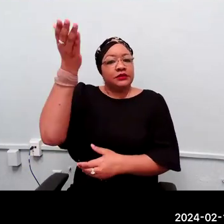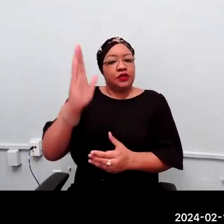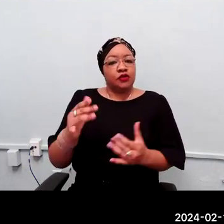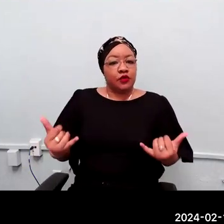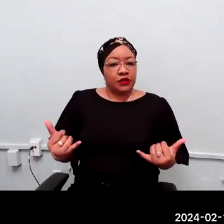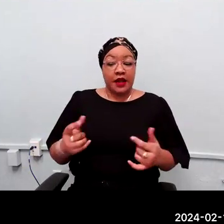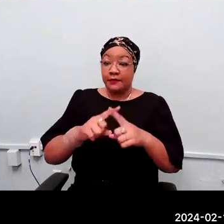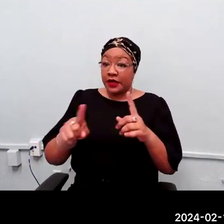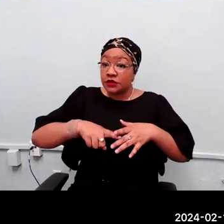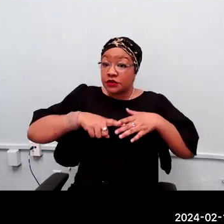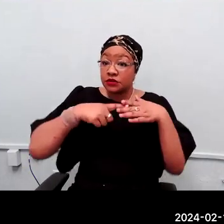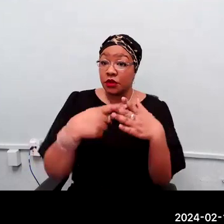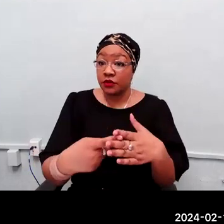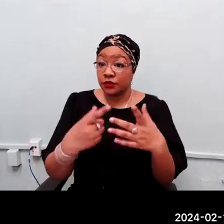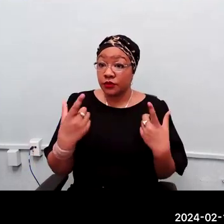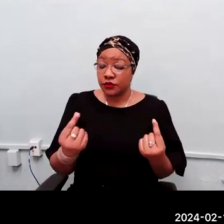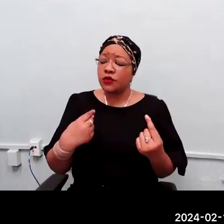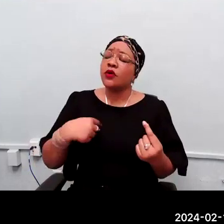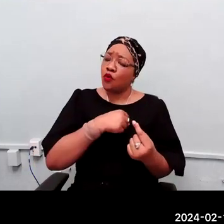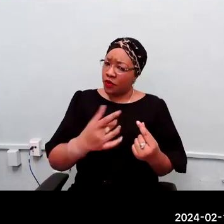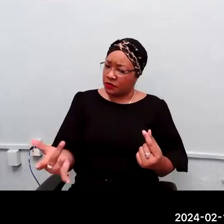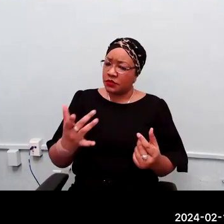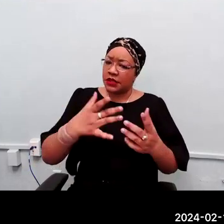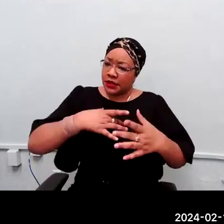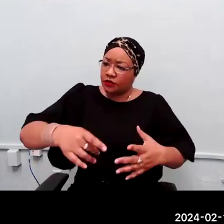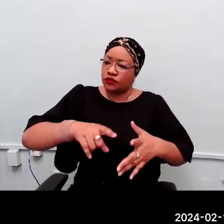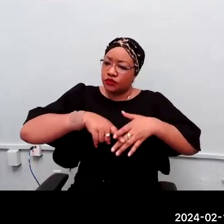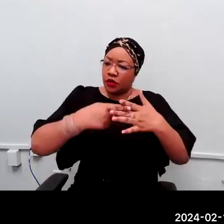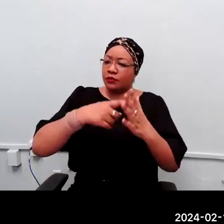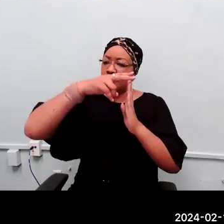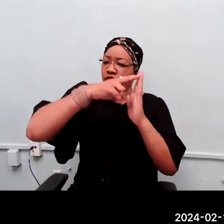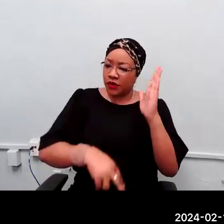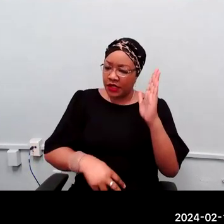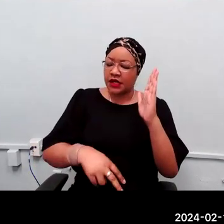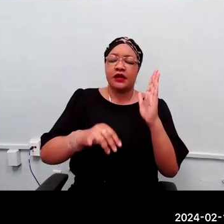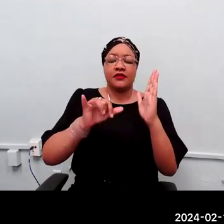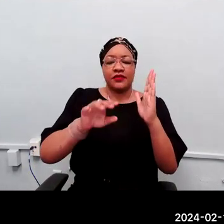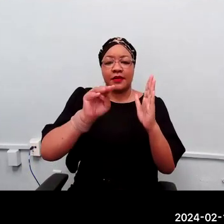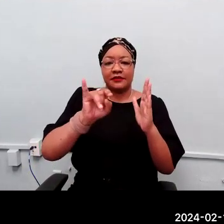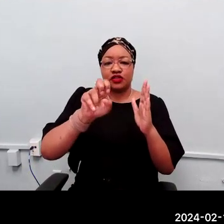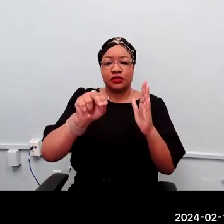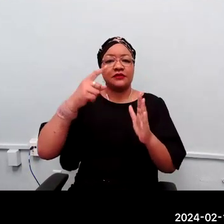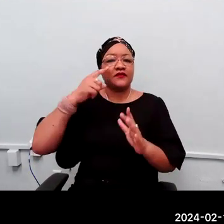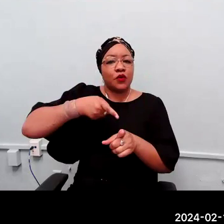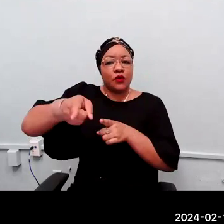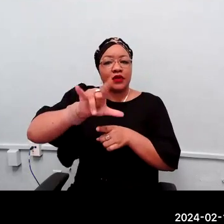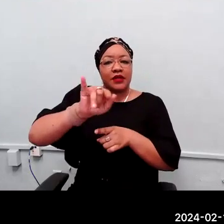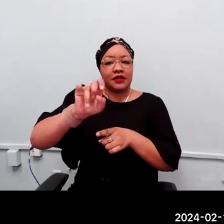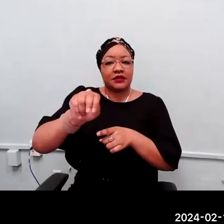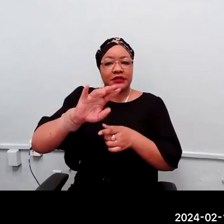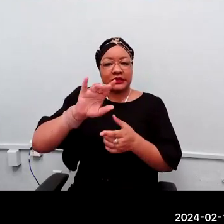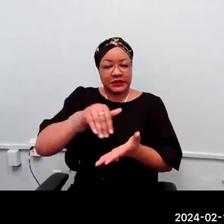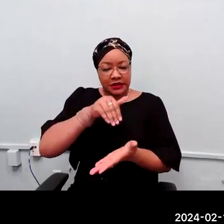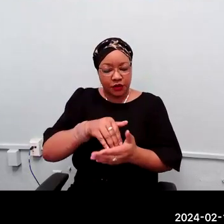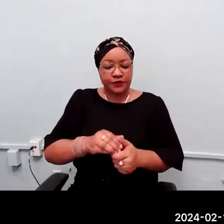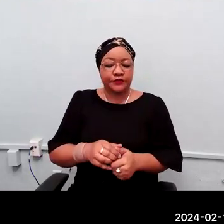we always like to read the Lytton Center's mission, so I will begin with that. The Lytton Center considers ways that